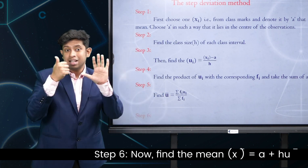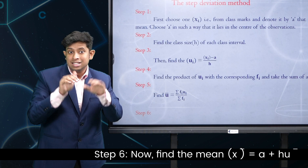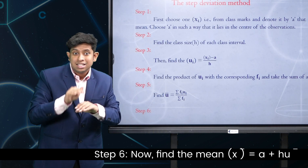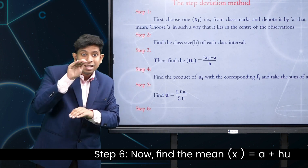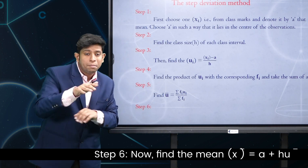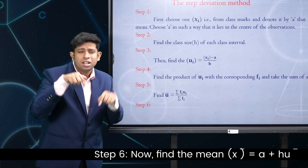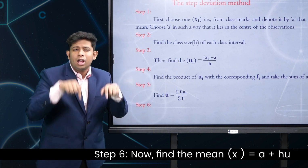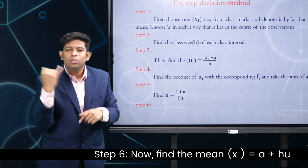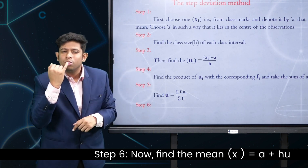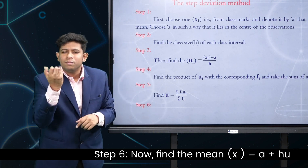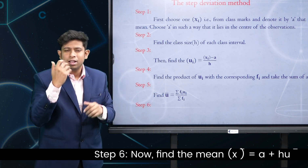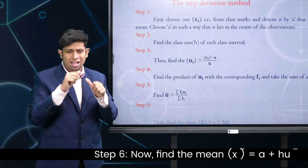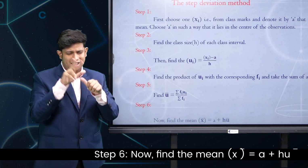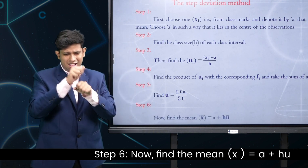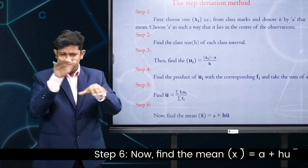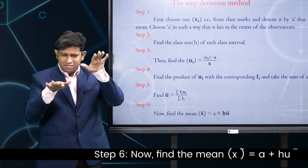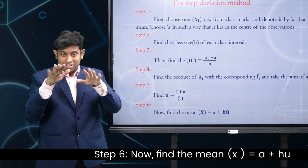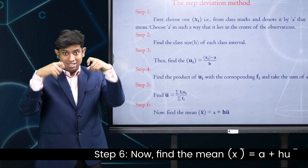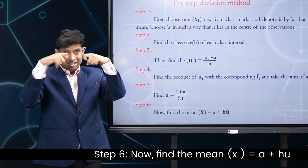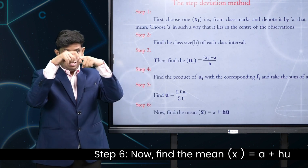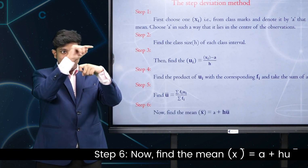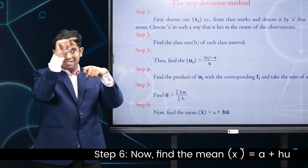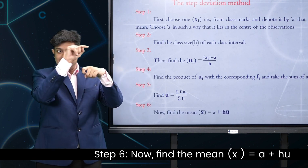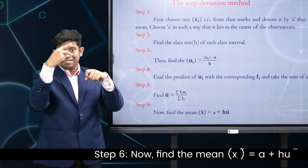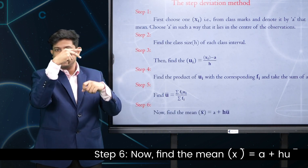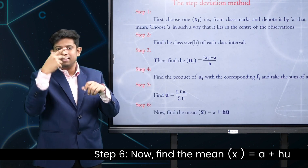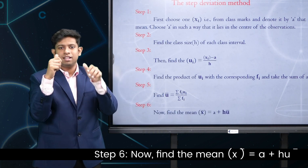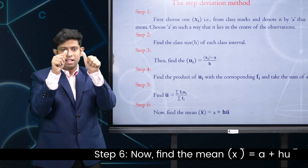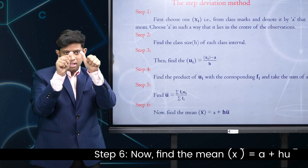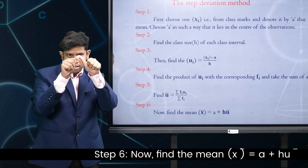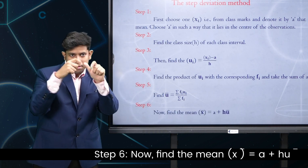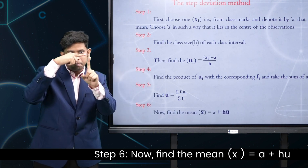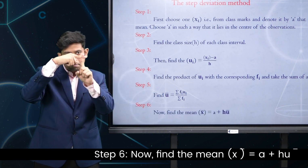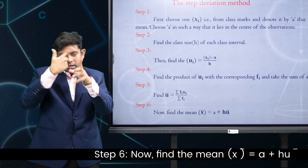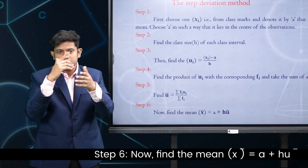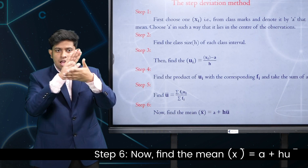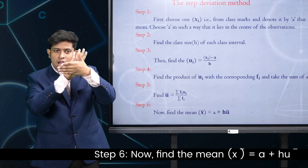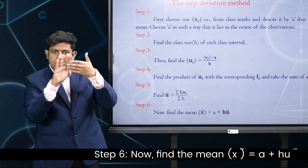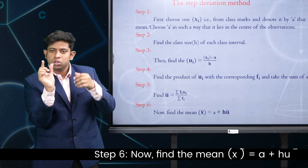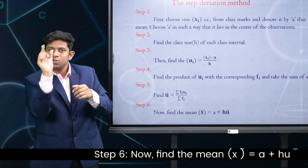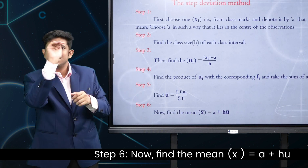Step 6. Now find the mean x bar is equal to a plus h u bar.